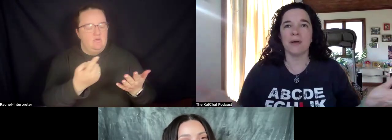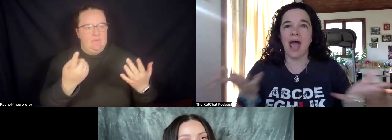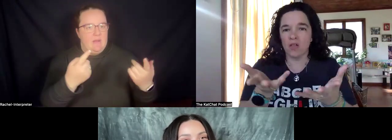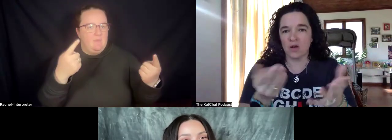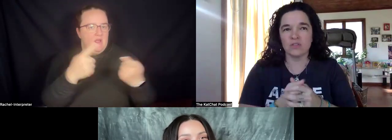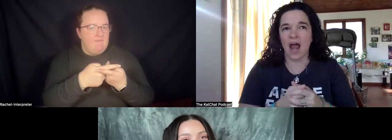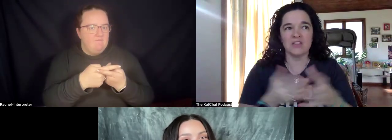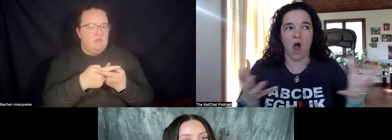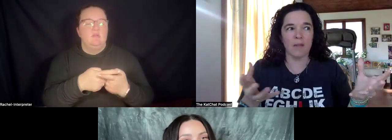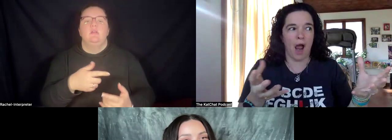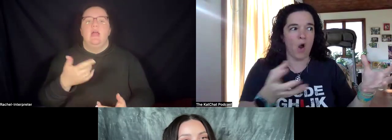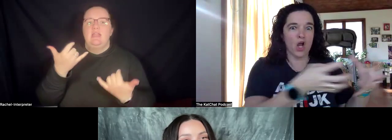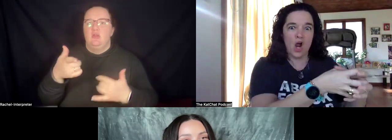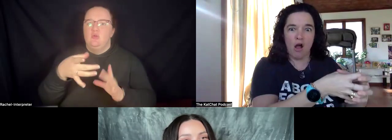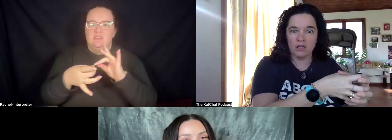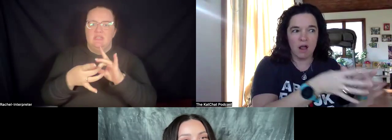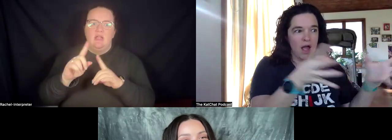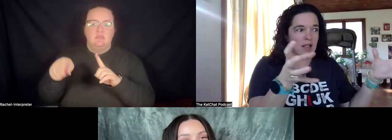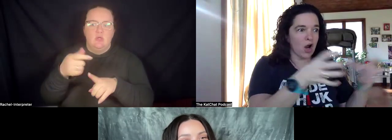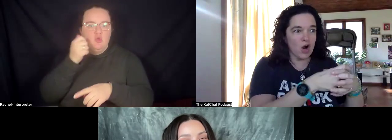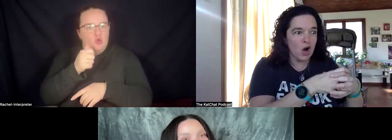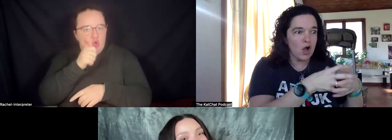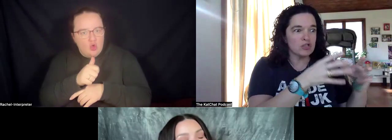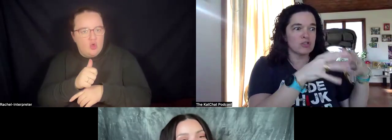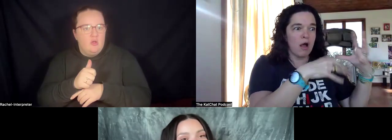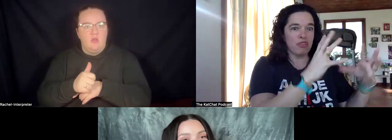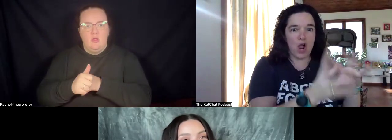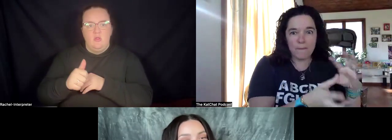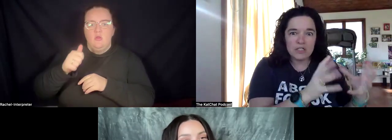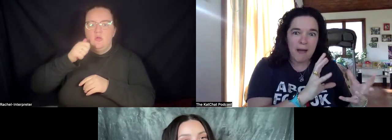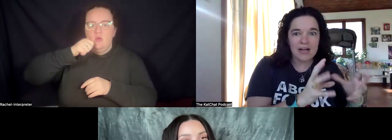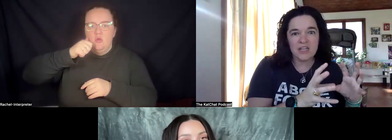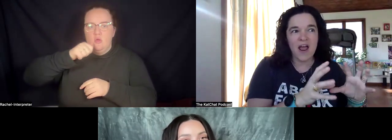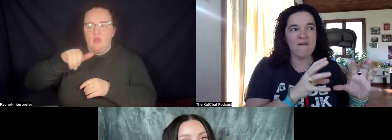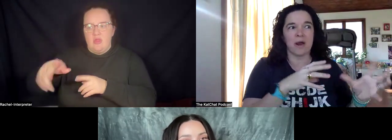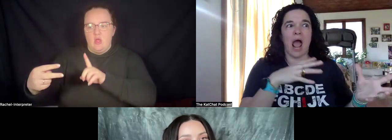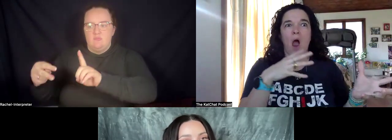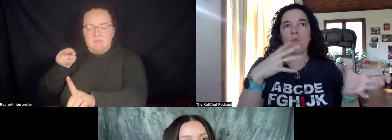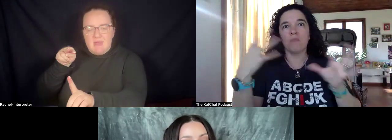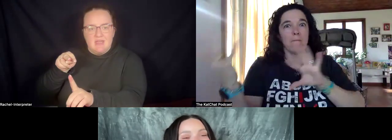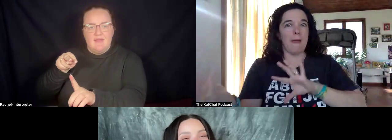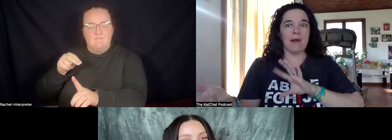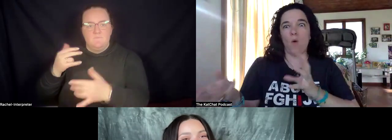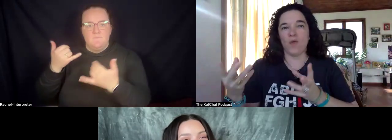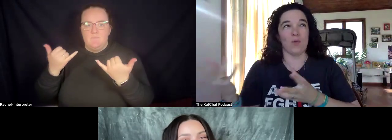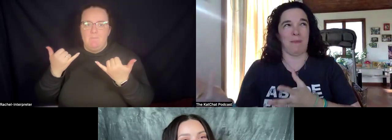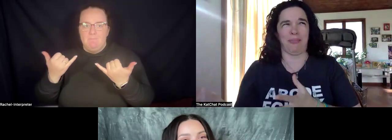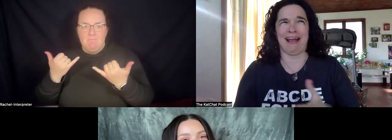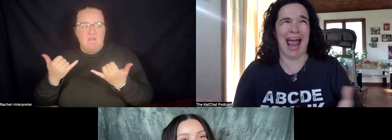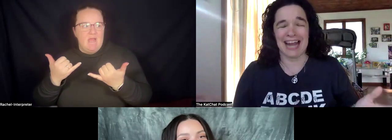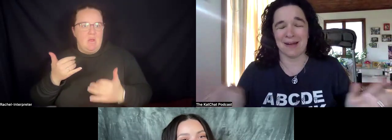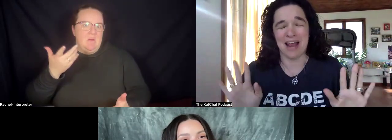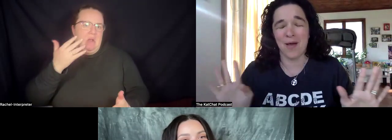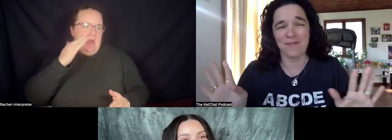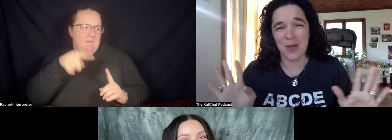conflict. But now, like you said, it's all about girls, like girls, their perspective. But now, maybe who knows about